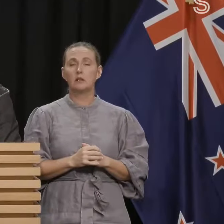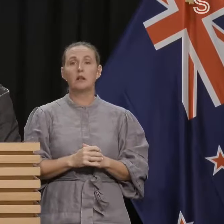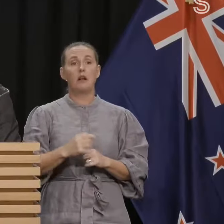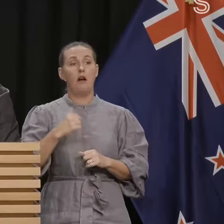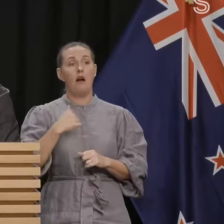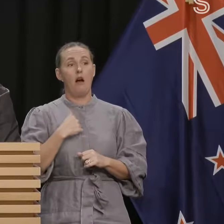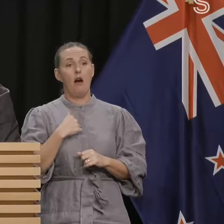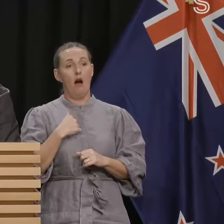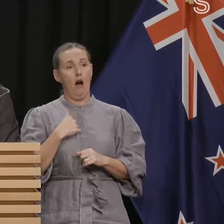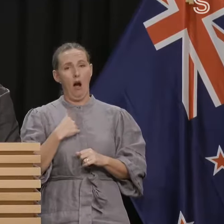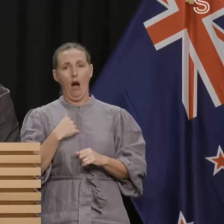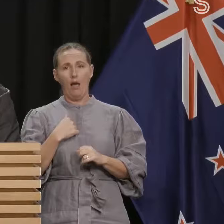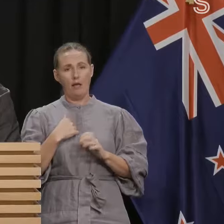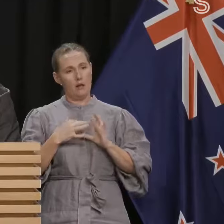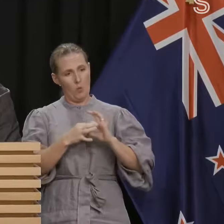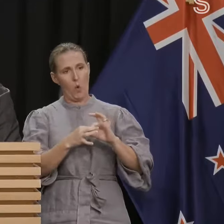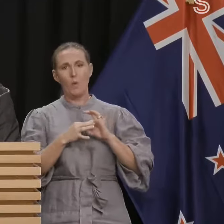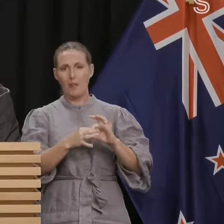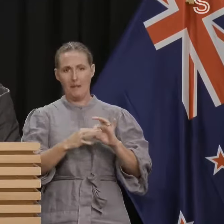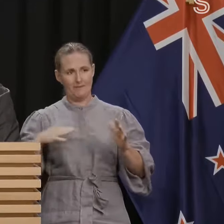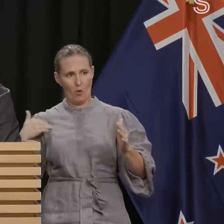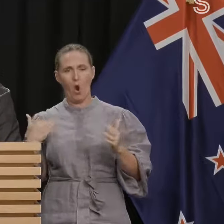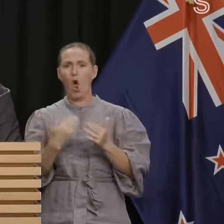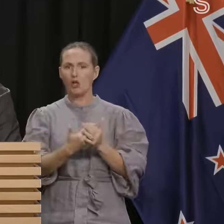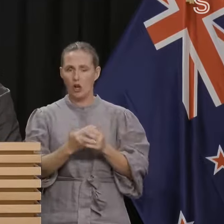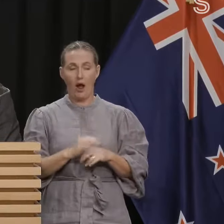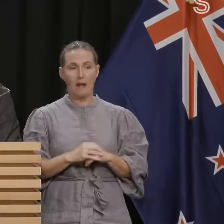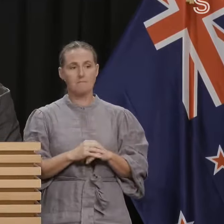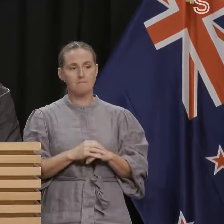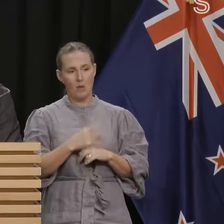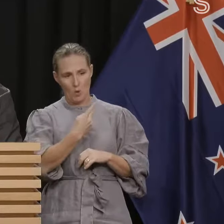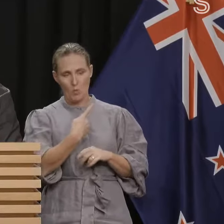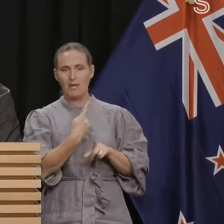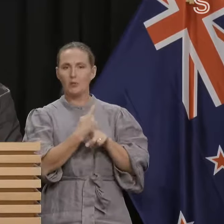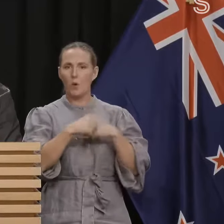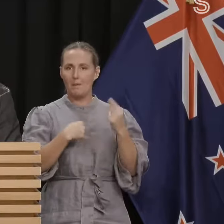for a long period of time, reflecting on the events of the past week,